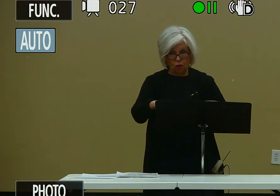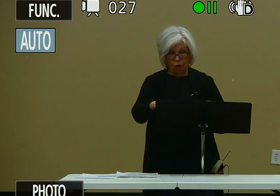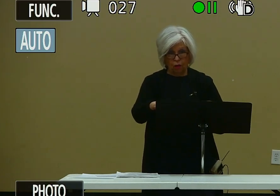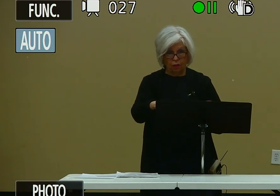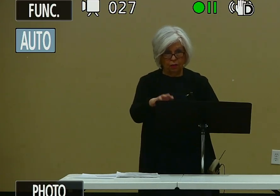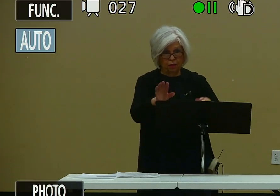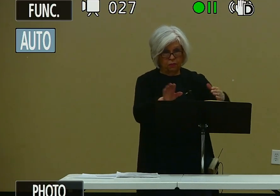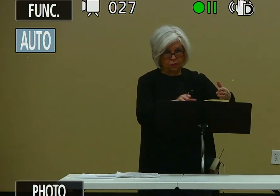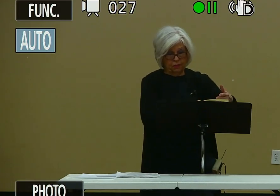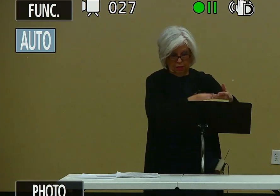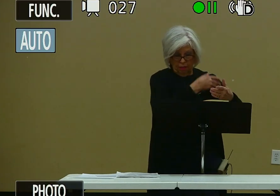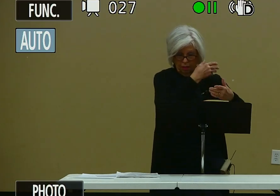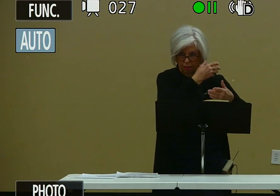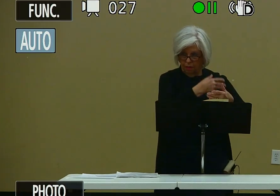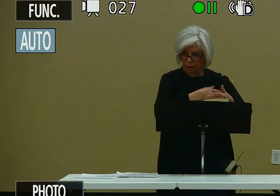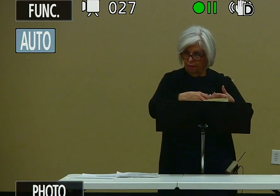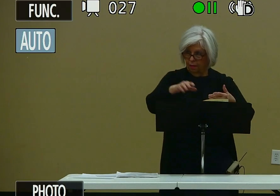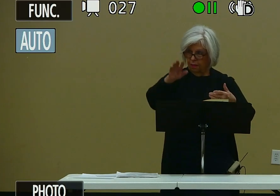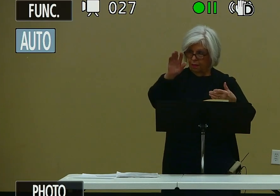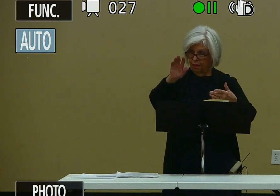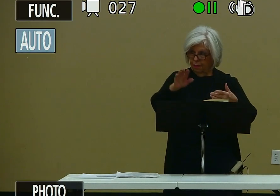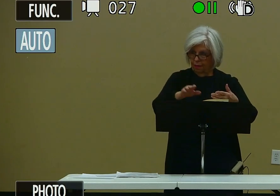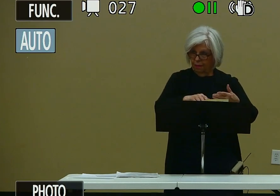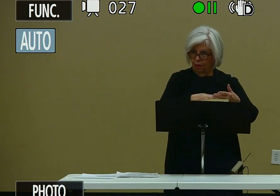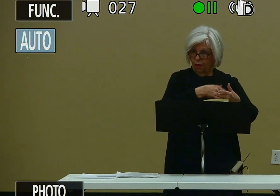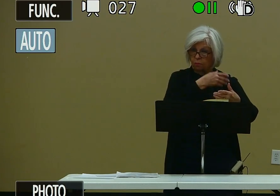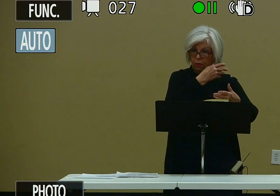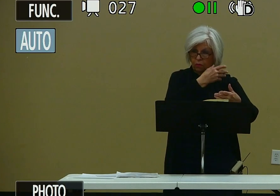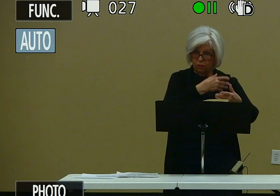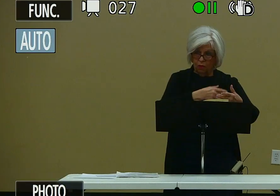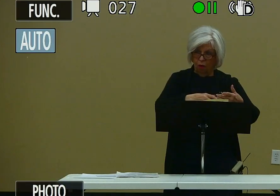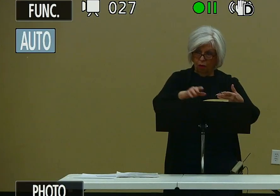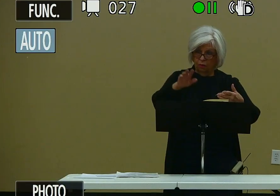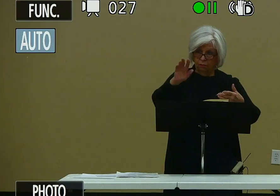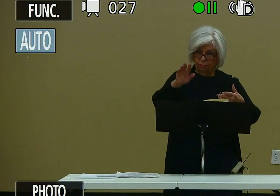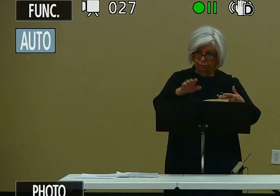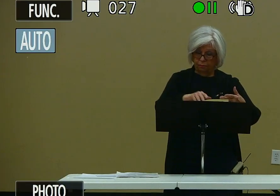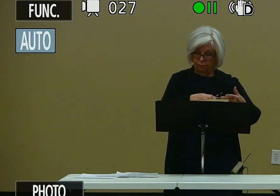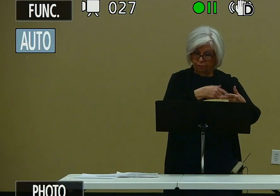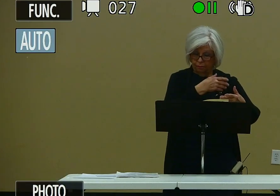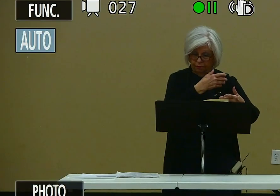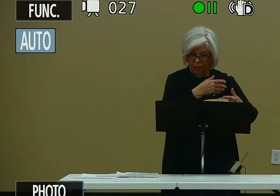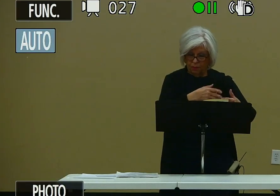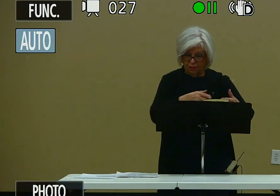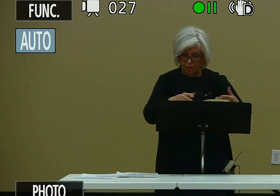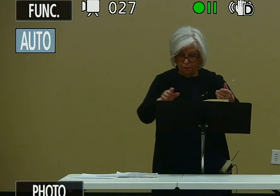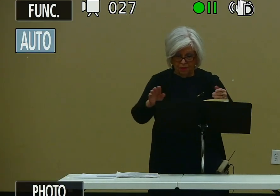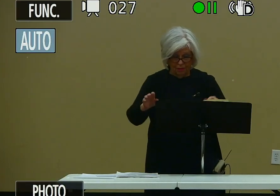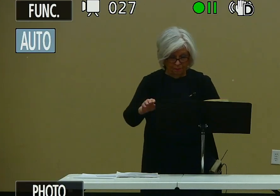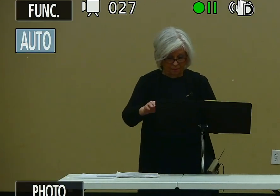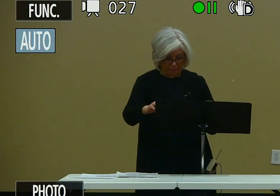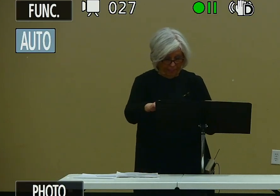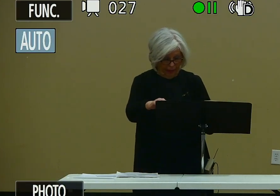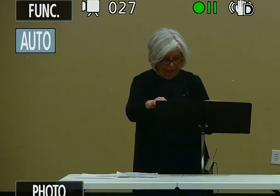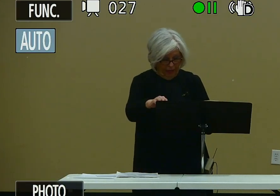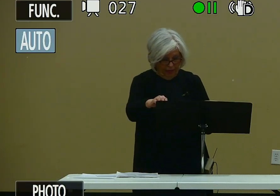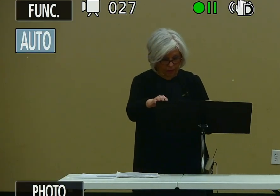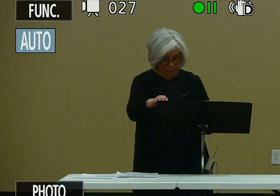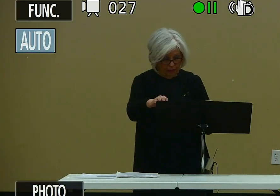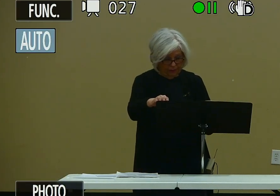song. Sing or song. That was a nice one, isn't it? And then we'll go down